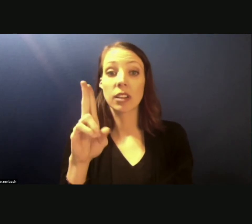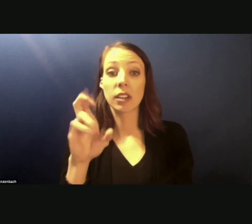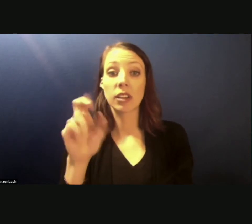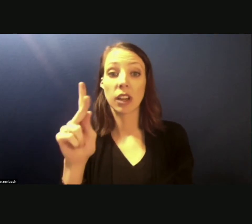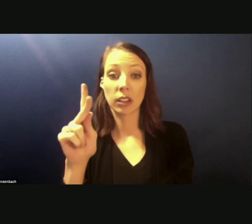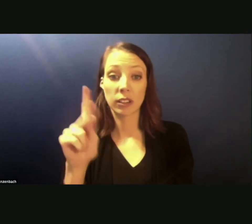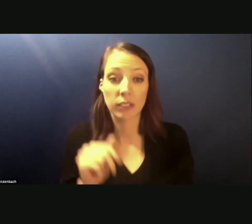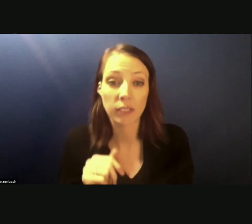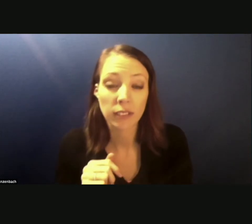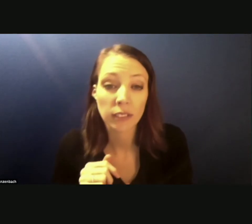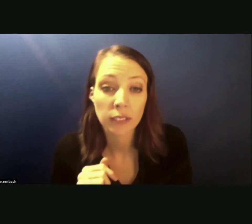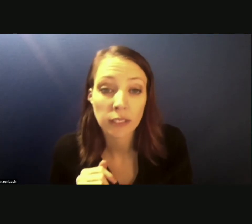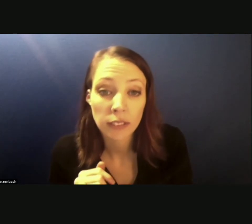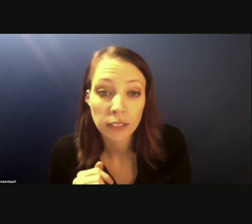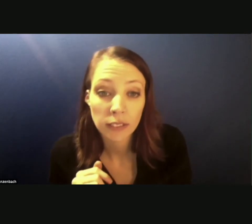Muscovy.